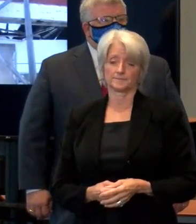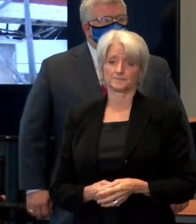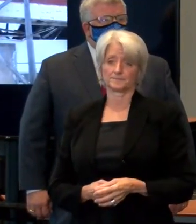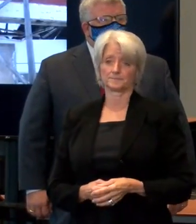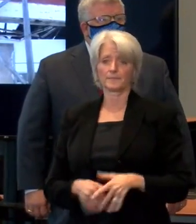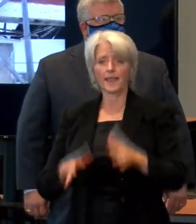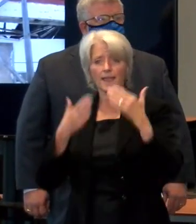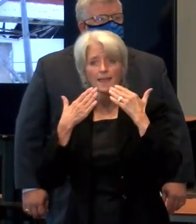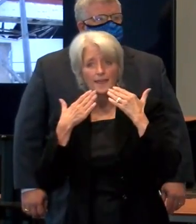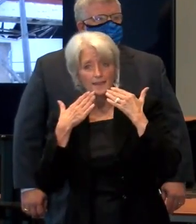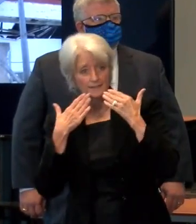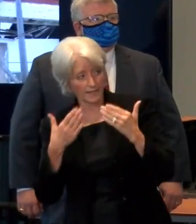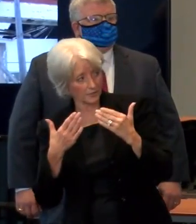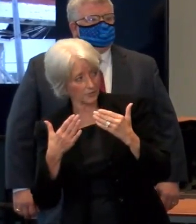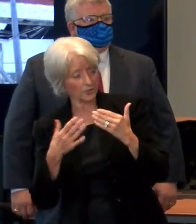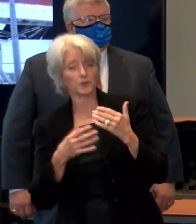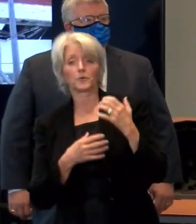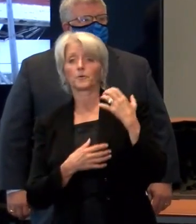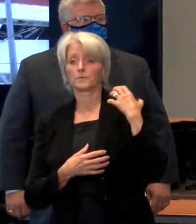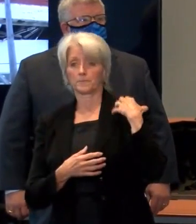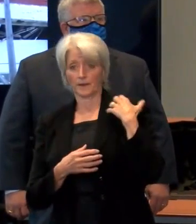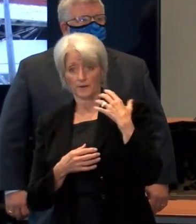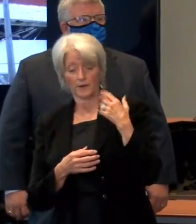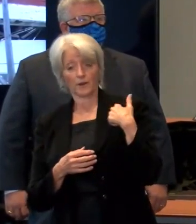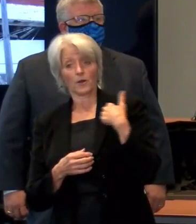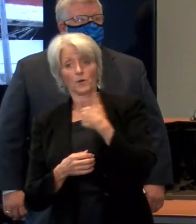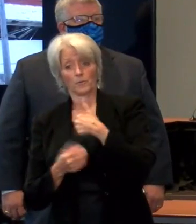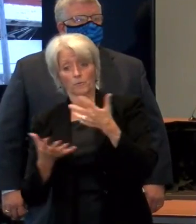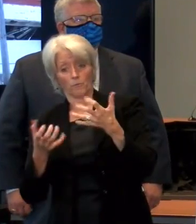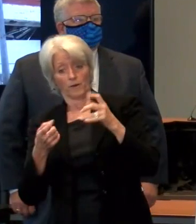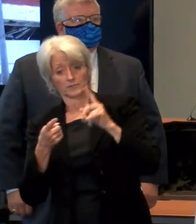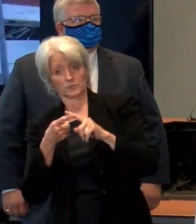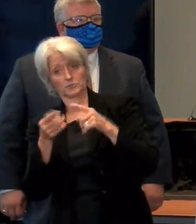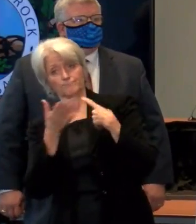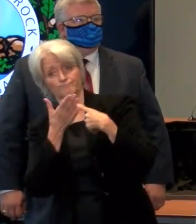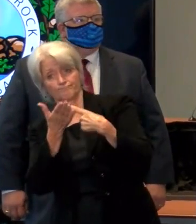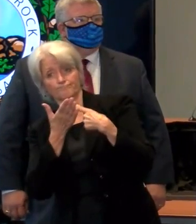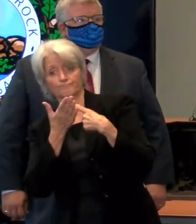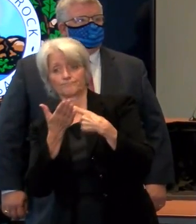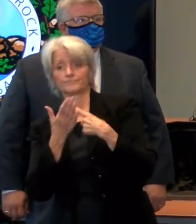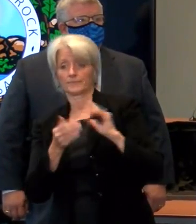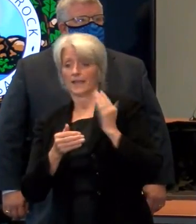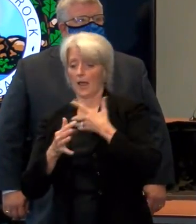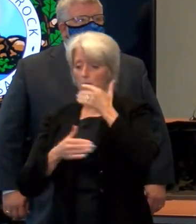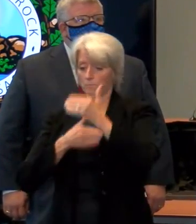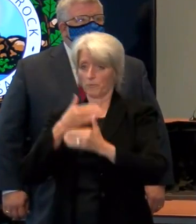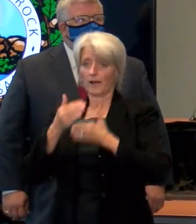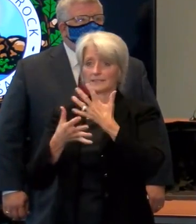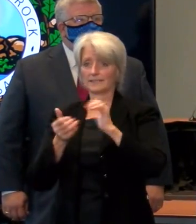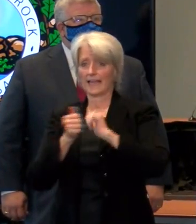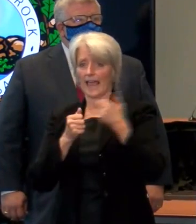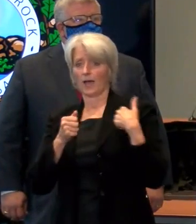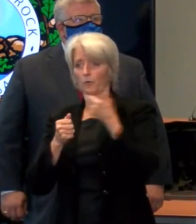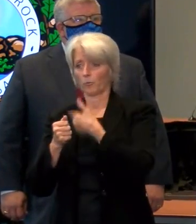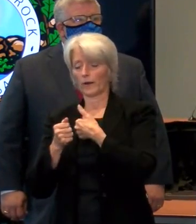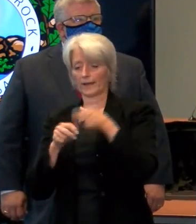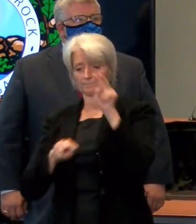Thank you, Mr. Mayor. First thing I'd like to talk about is just the process that we went through to look at the properties along